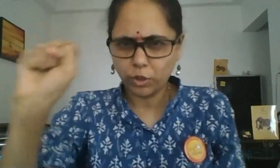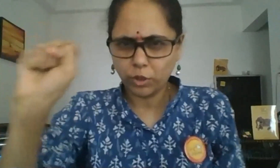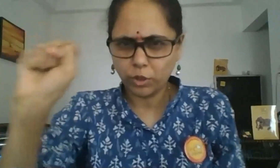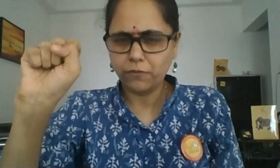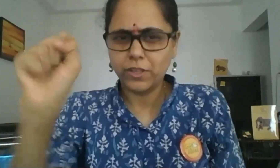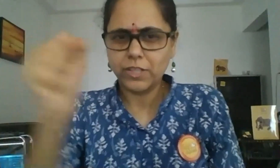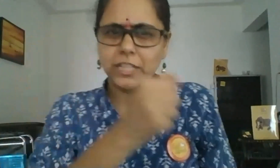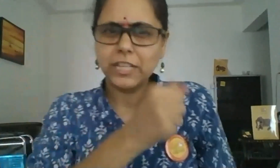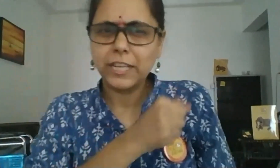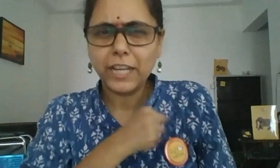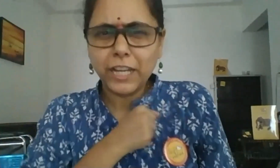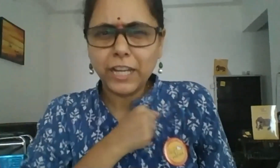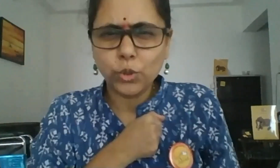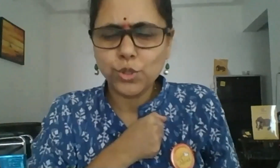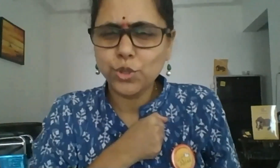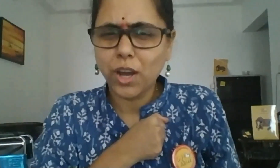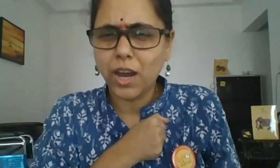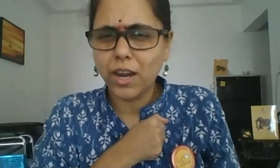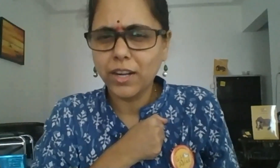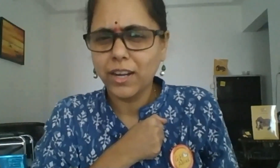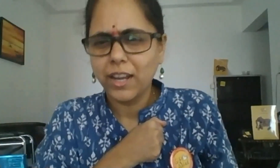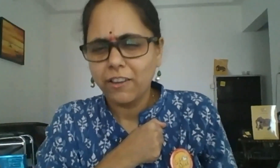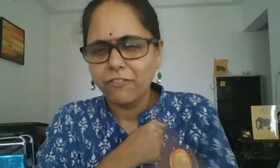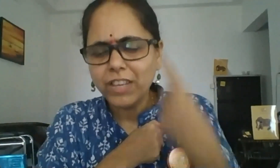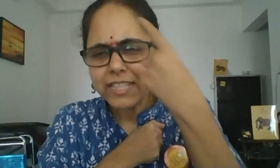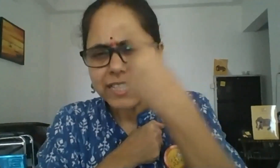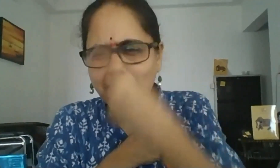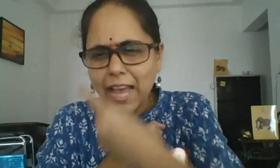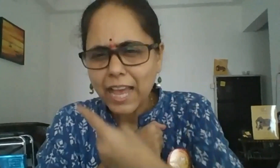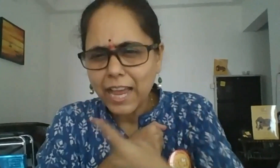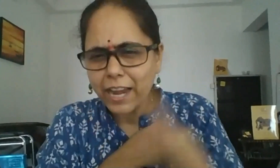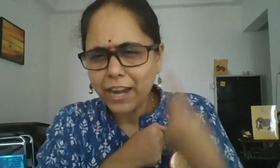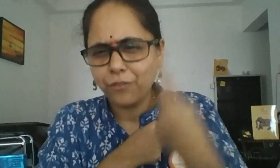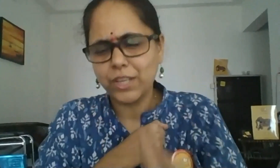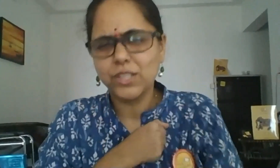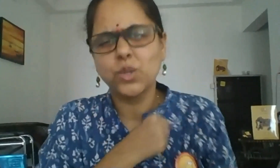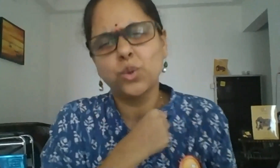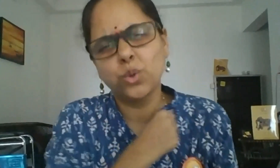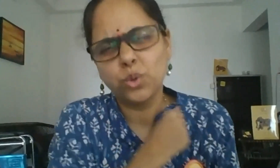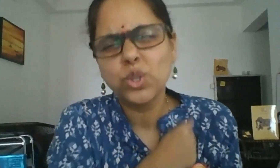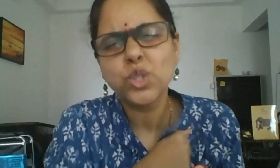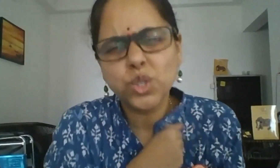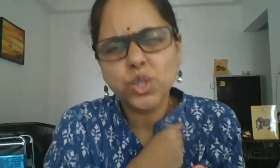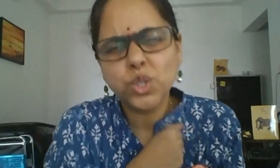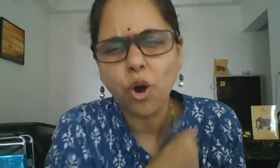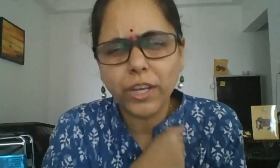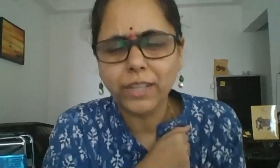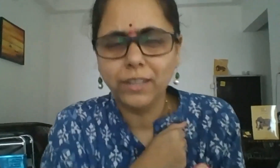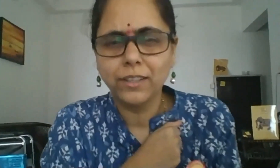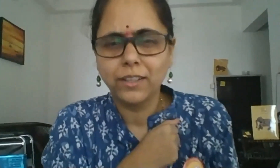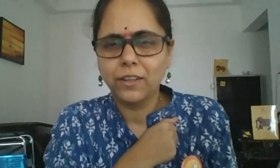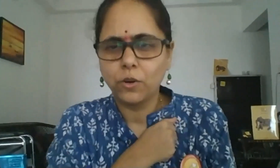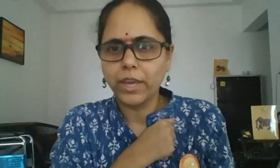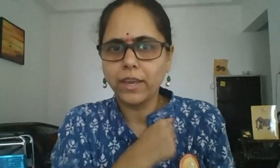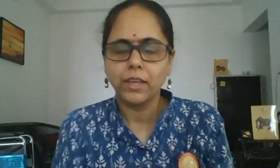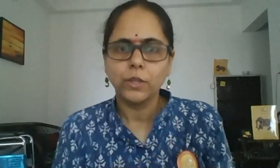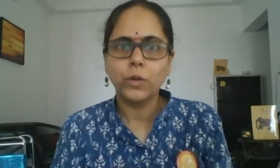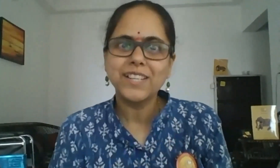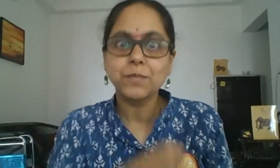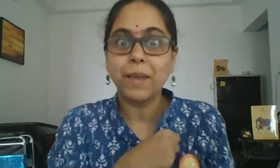the fist, get it close to your heart. With sad face, you do sorry. Okay. You can't smile and